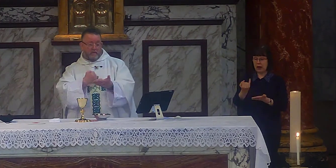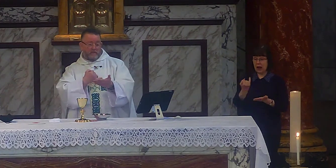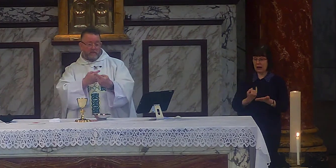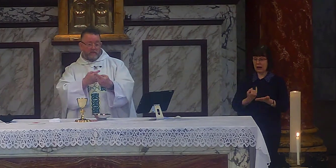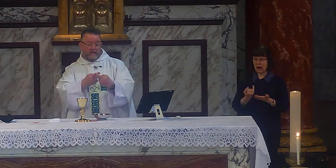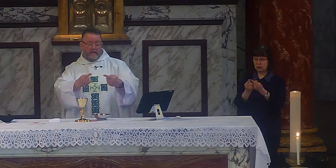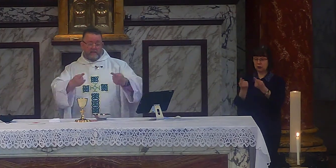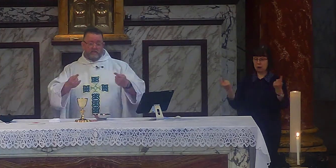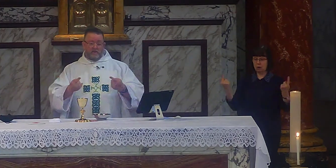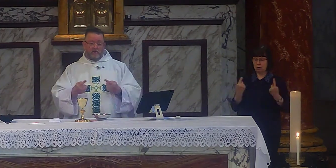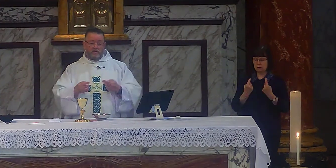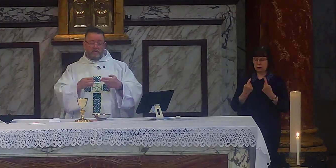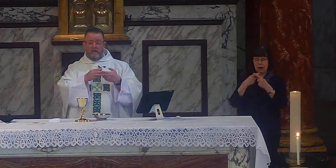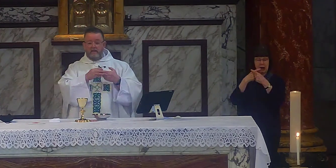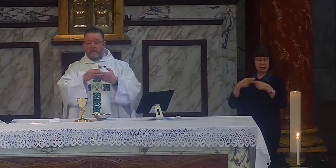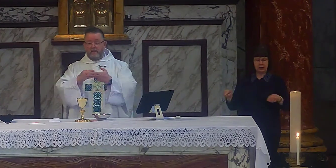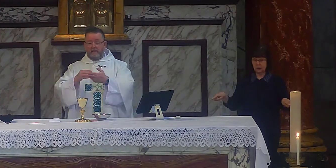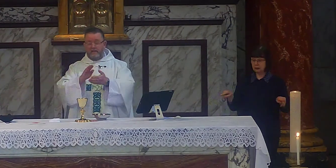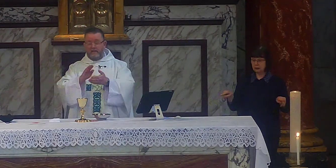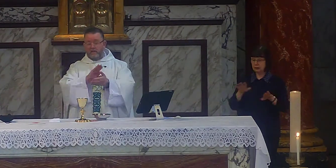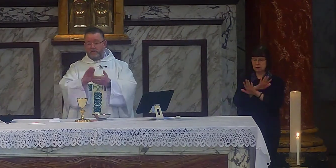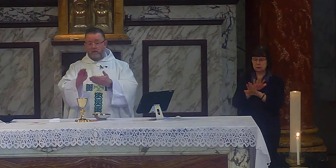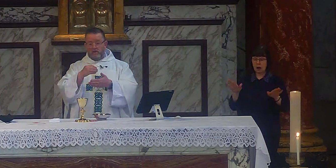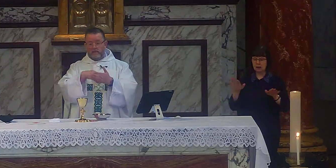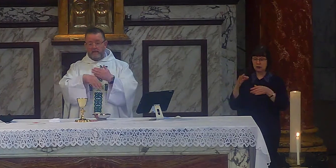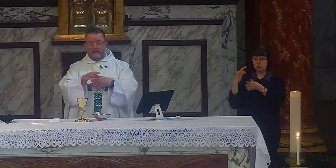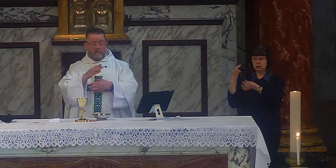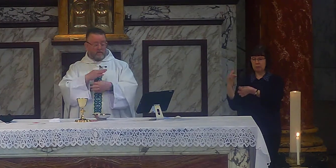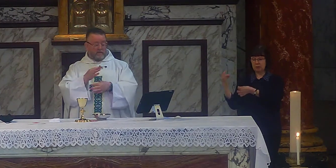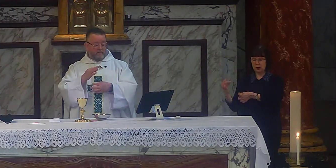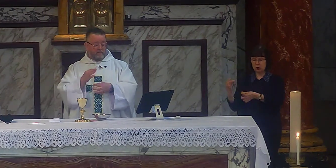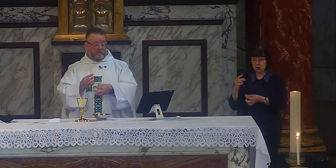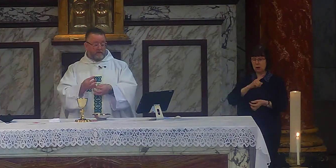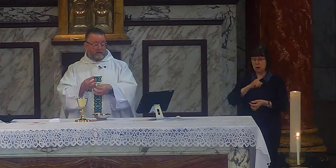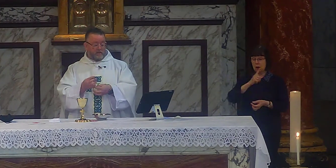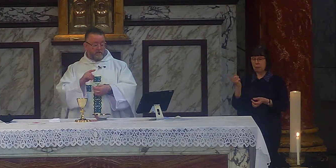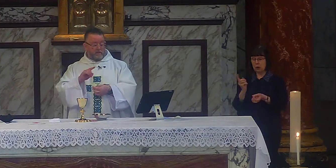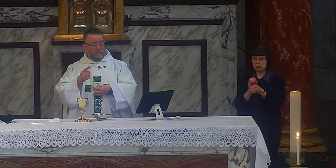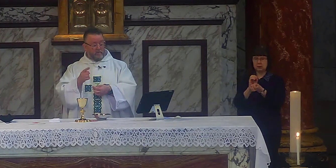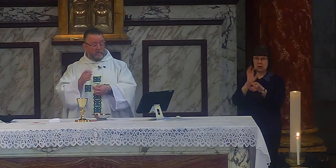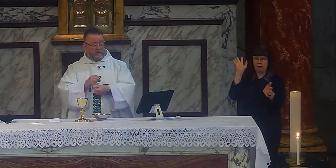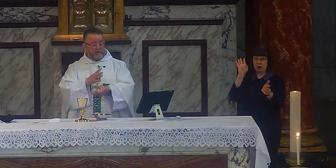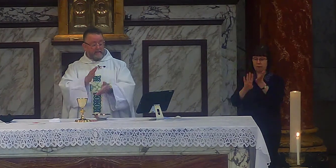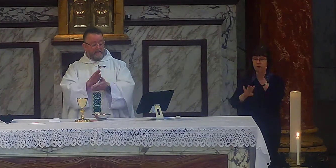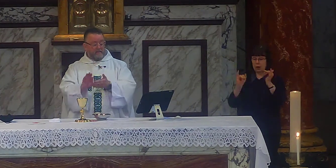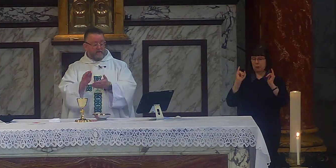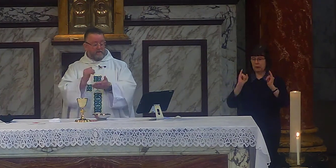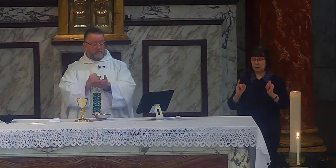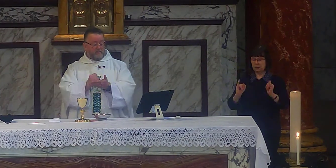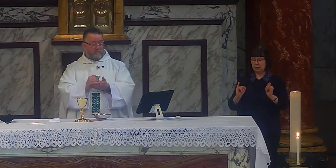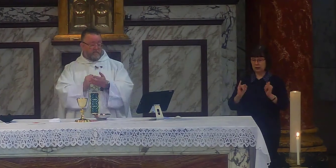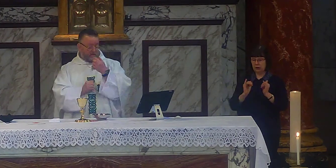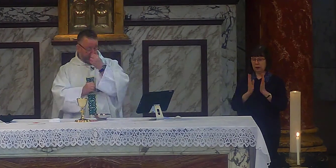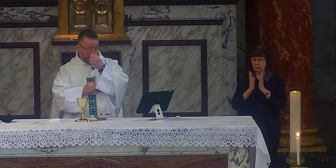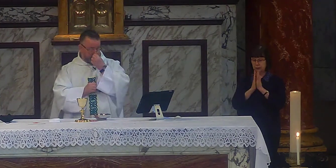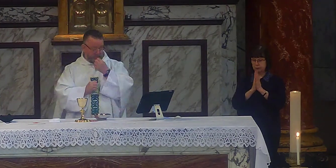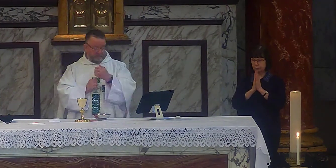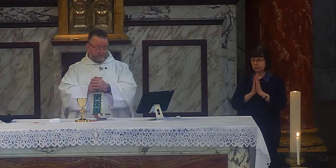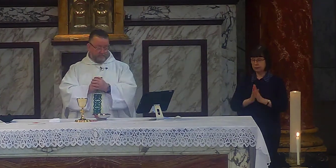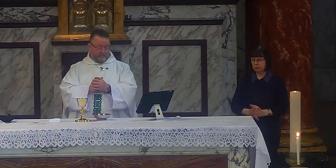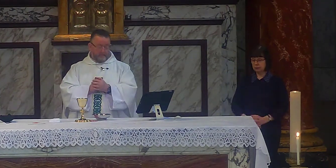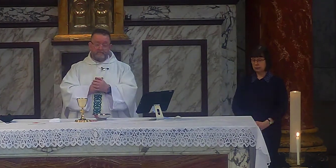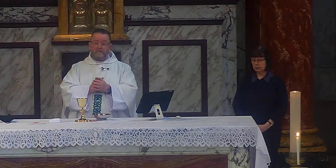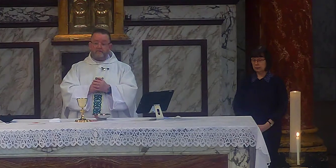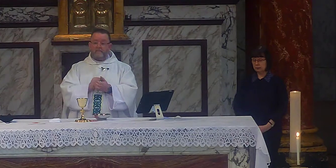trespass against us. Lead us not into temptation, but deliver us from evil.